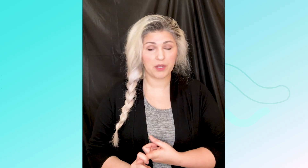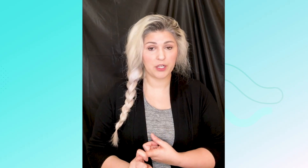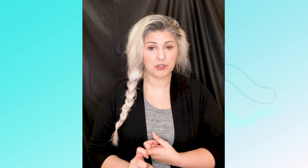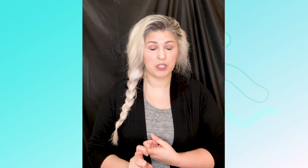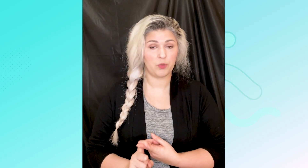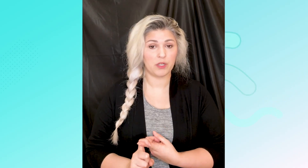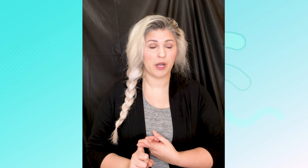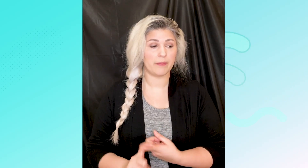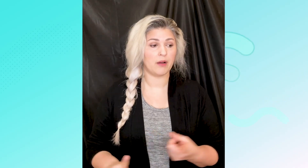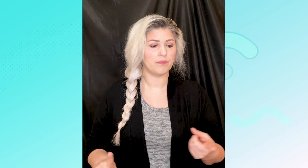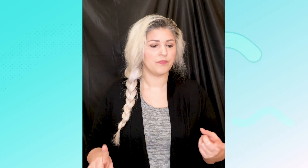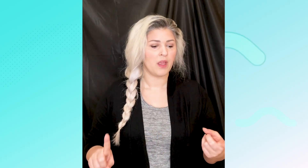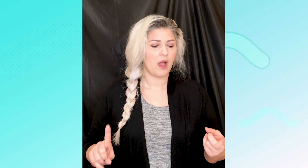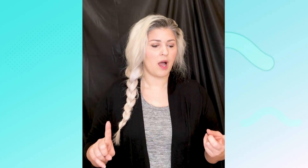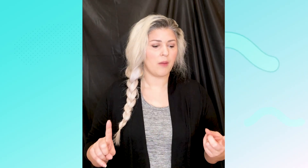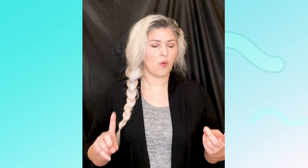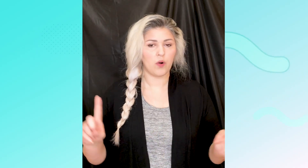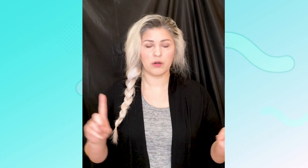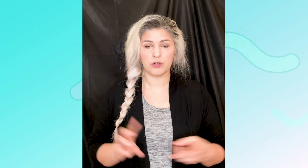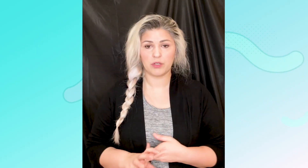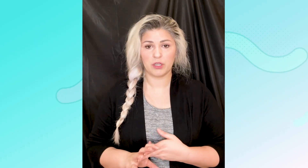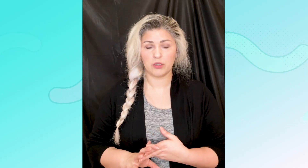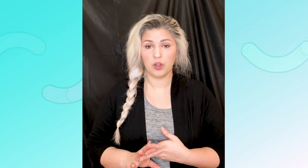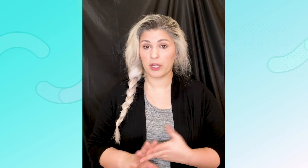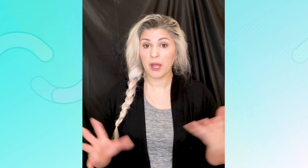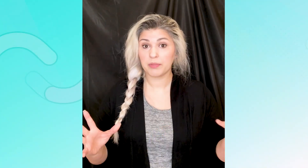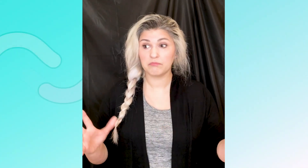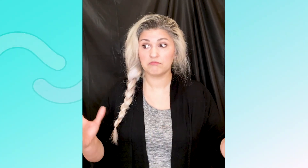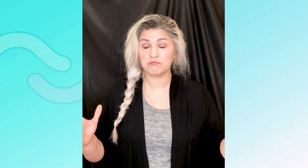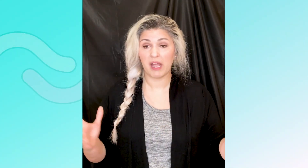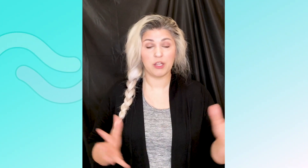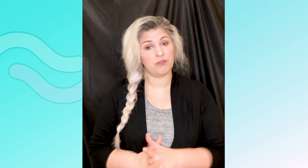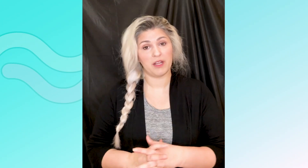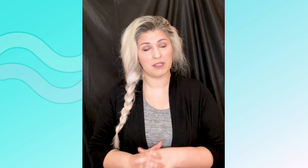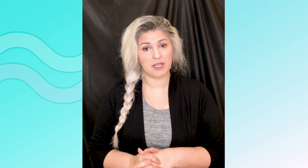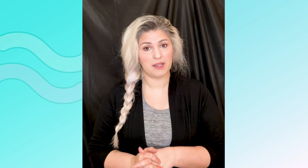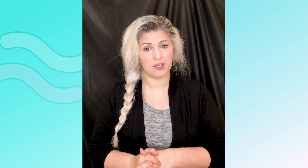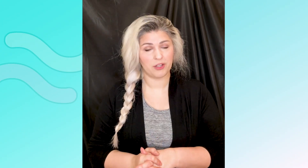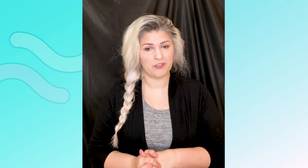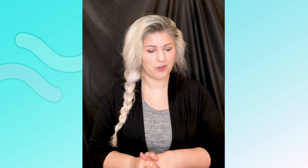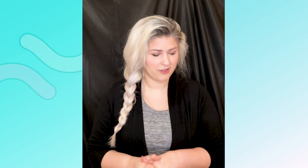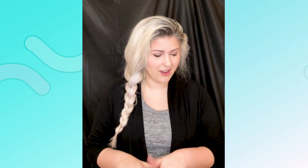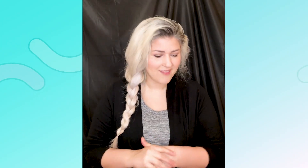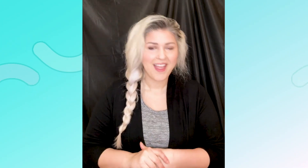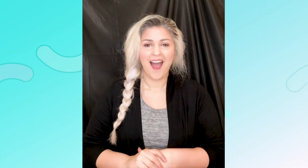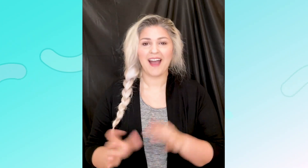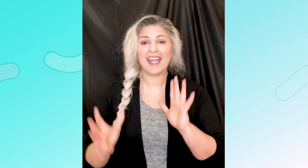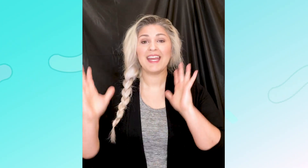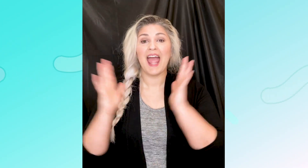fingerspell the country that you want to talk about. Or you can look it up and you'll find the sign that you're looking for,